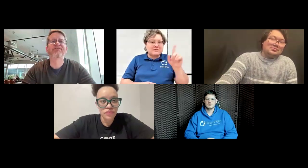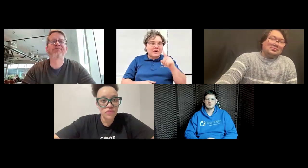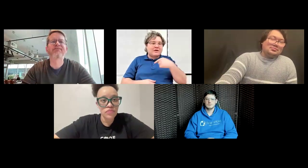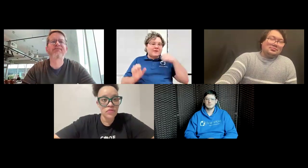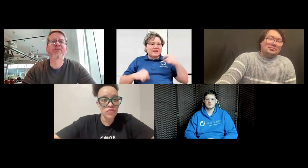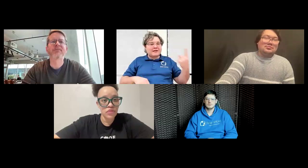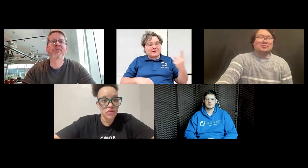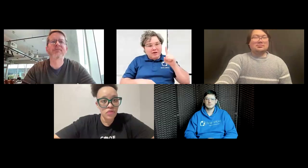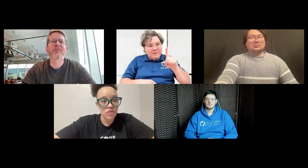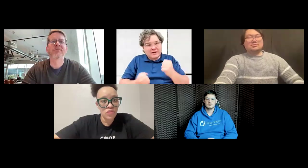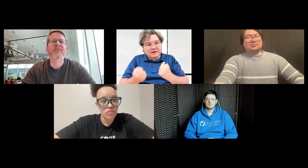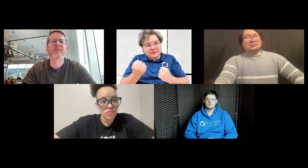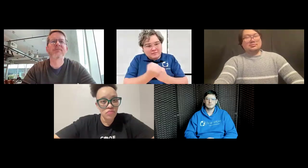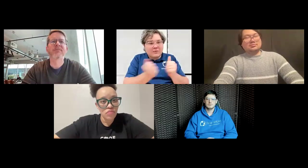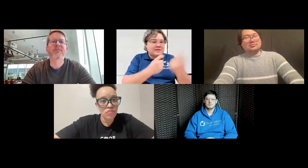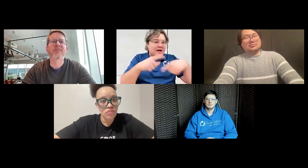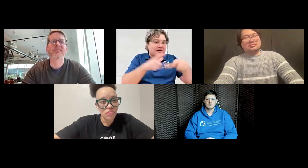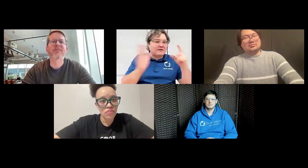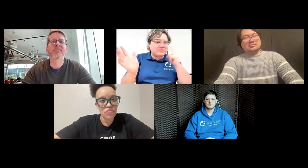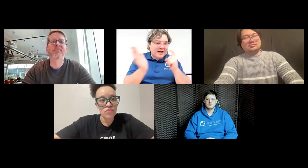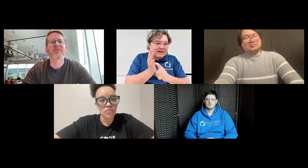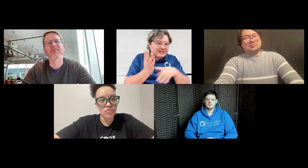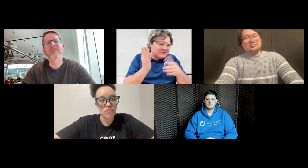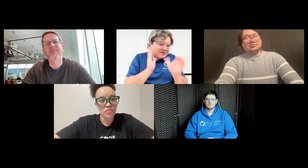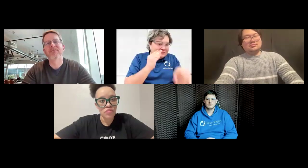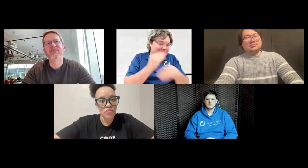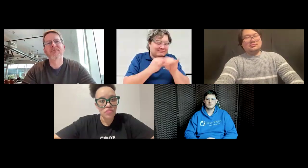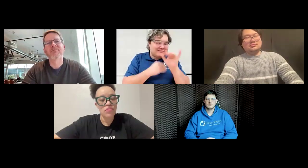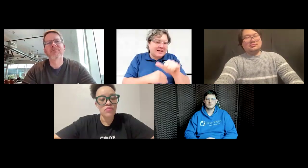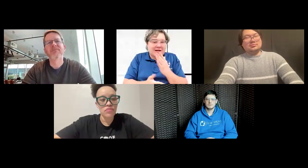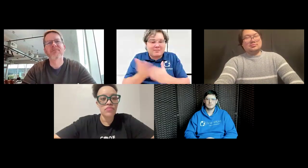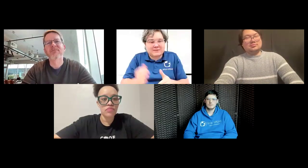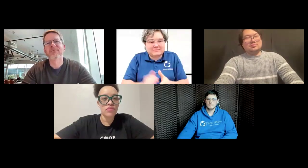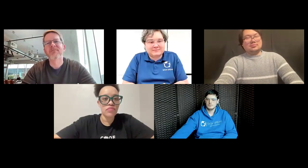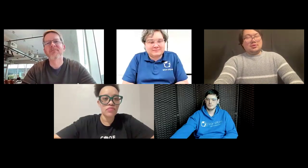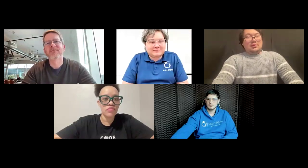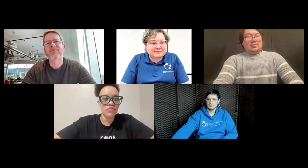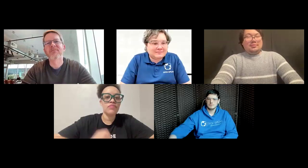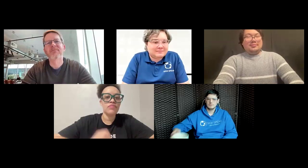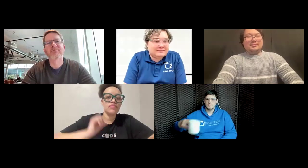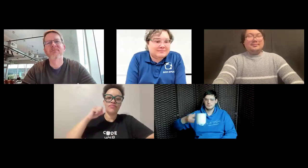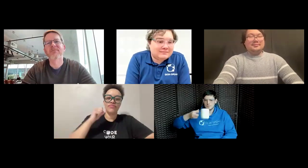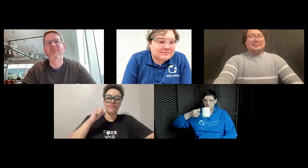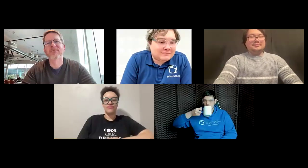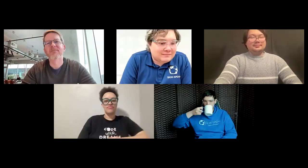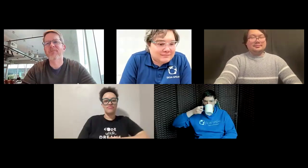because it can be frustrating to constantly feel left out in that. So we're coming along to support. And I just wanted to add that part too, that this comes from a place of